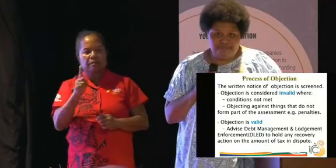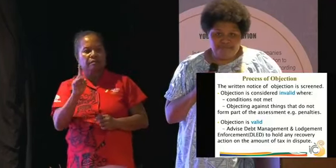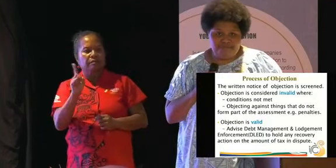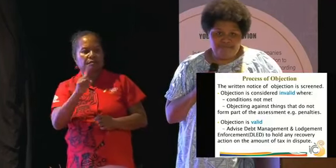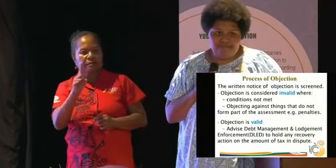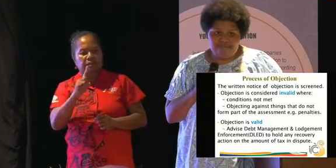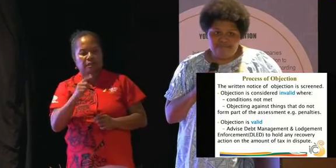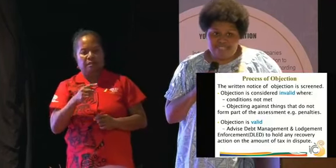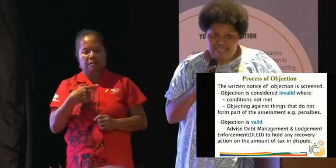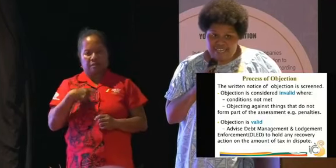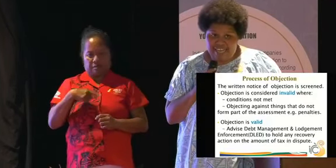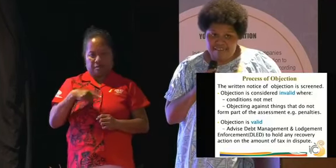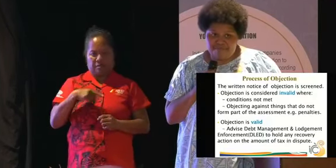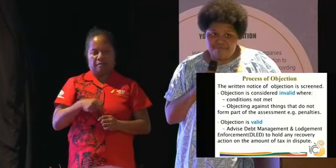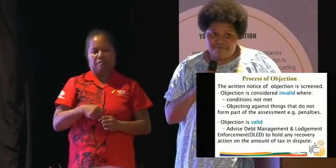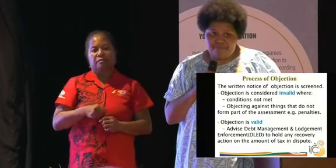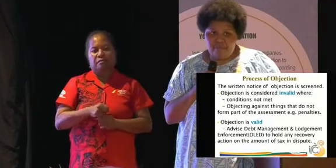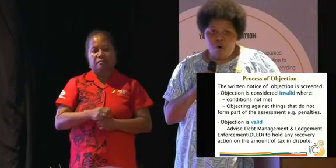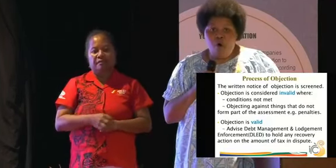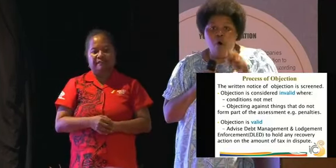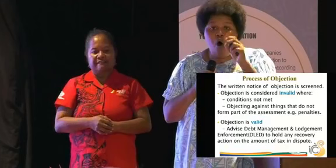disputed. Is it clear?